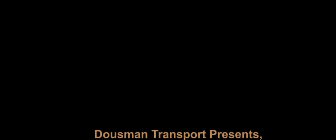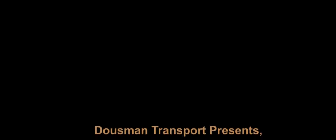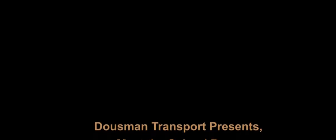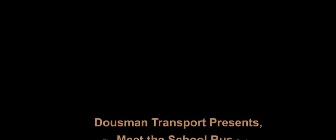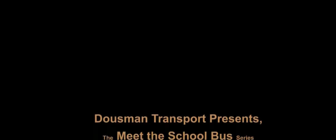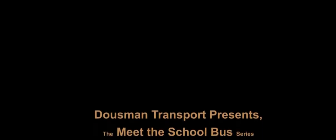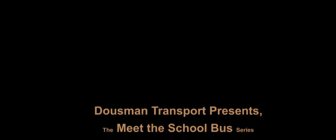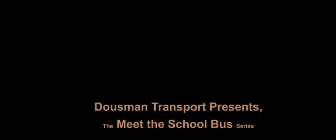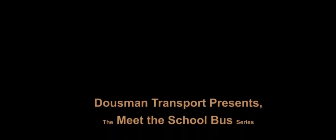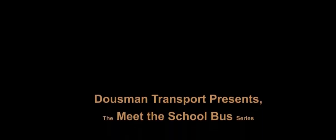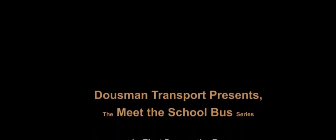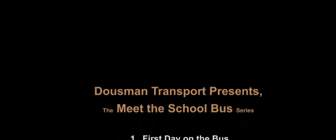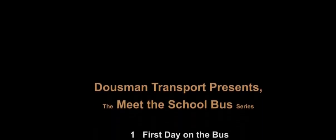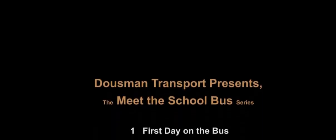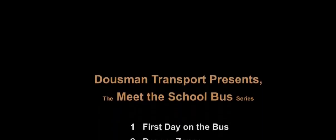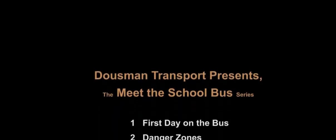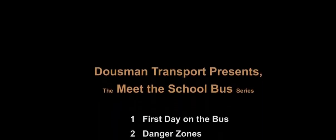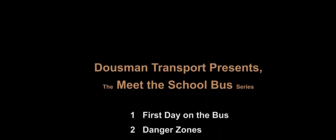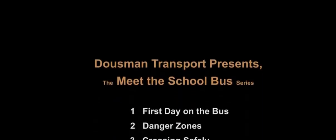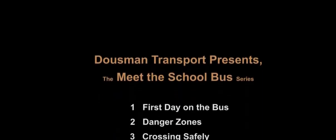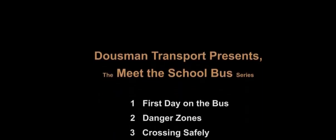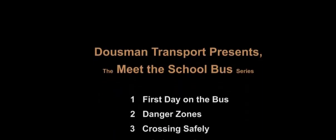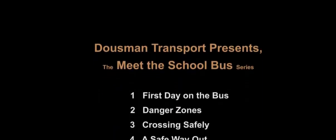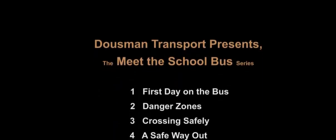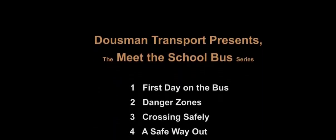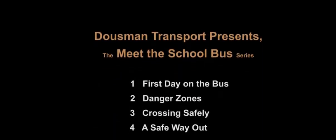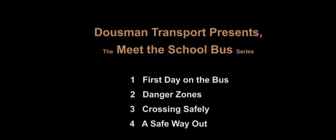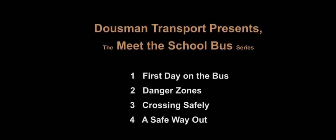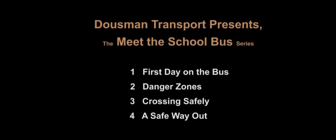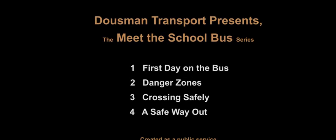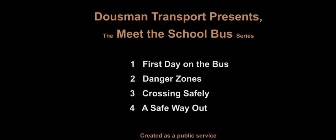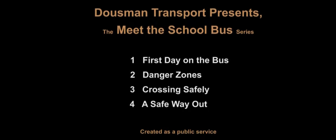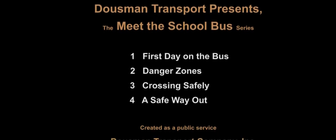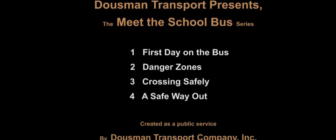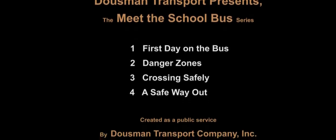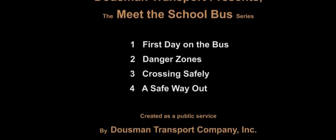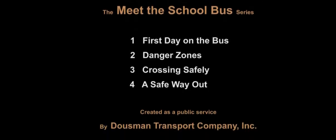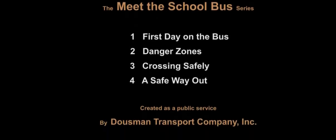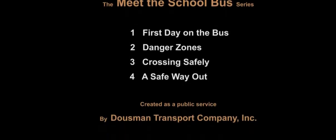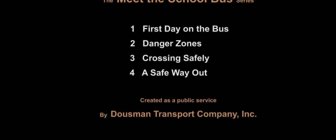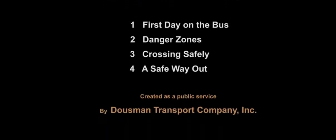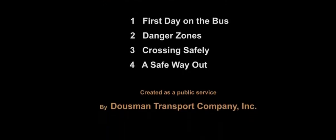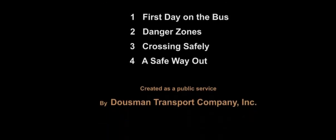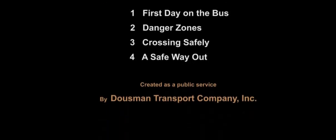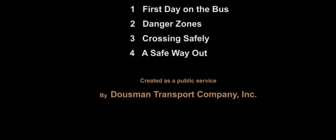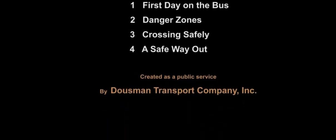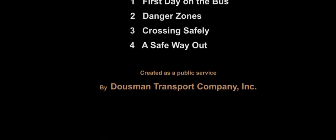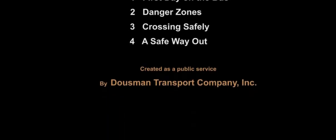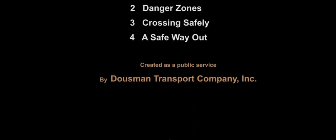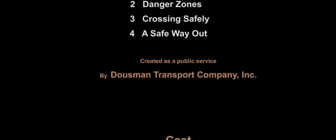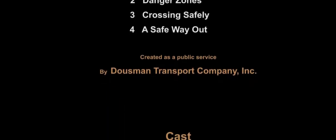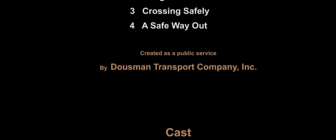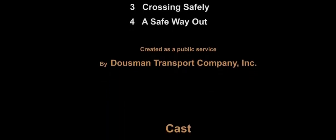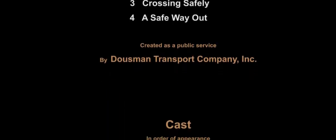Where did you get your collar from? I really like it. Why, yes, Miss Sadie. As a matter of fact, I was thinking about getting a new collar, and that's a really cool one.